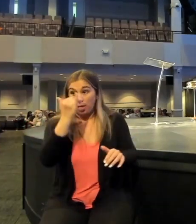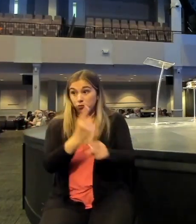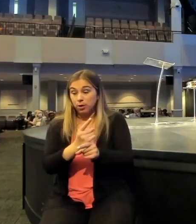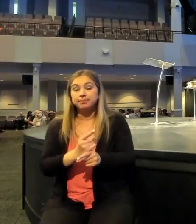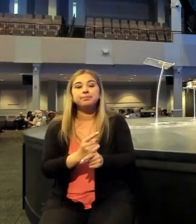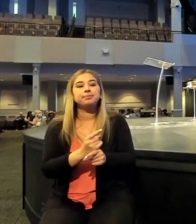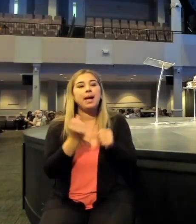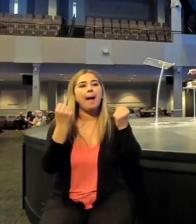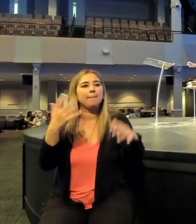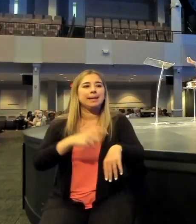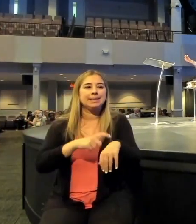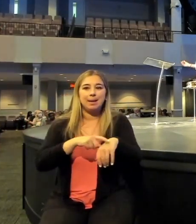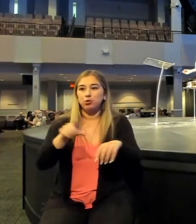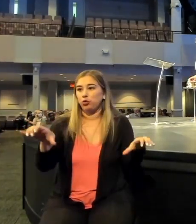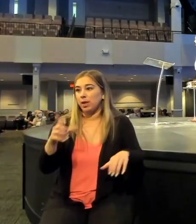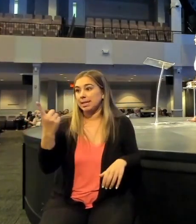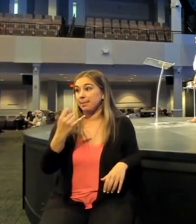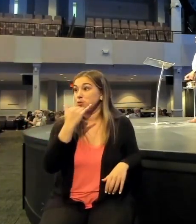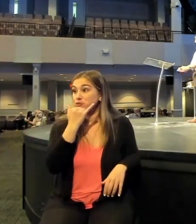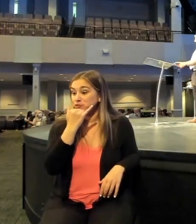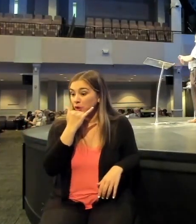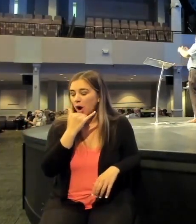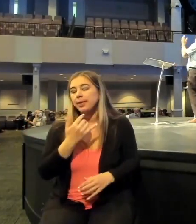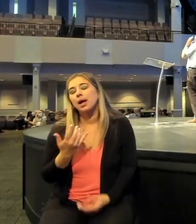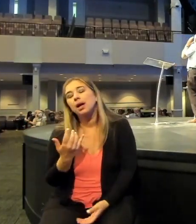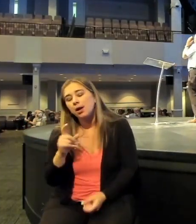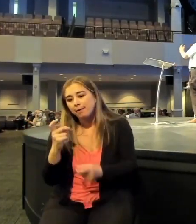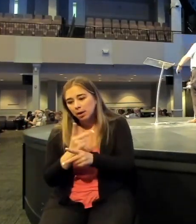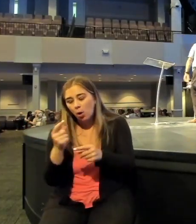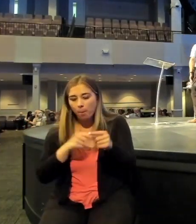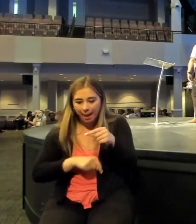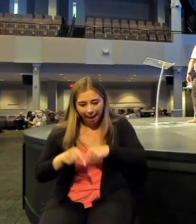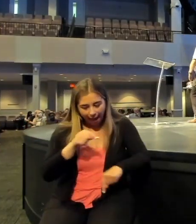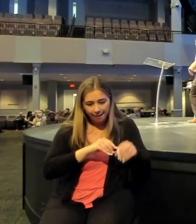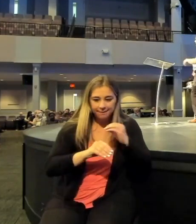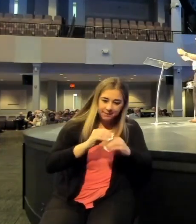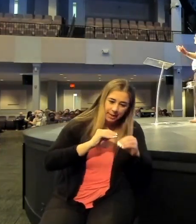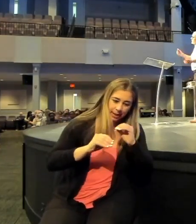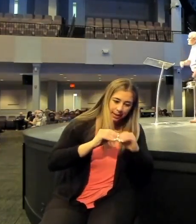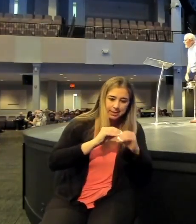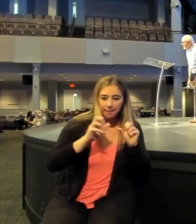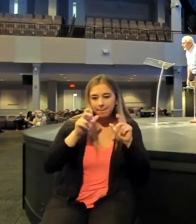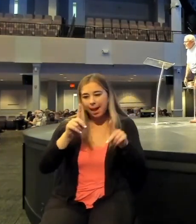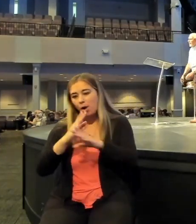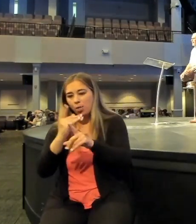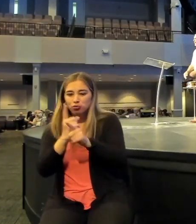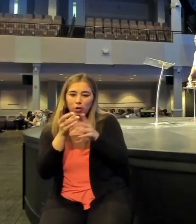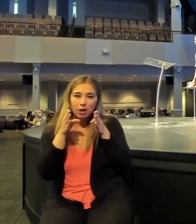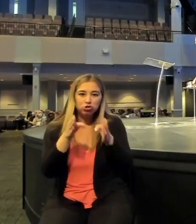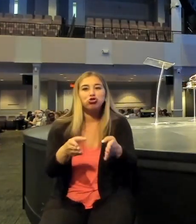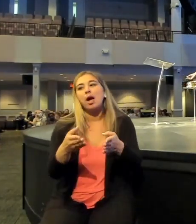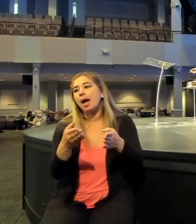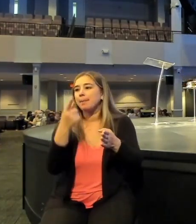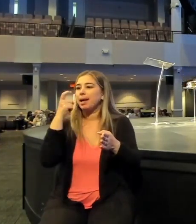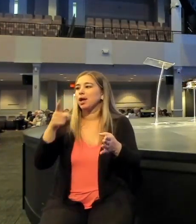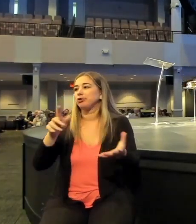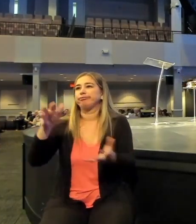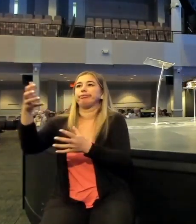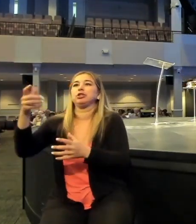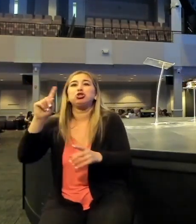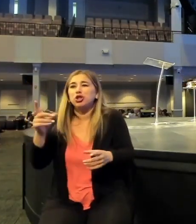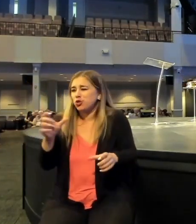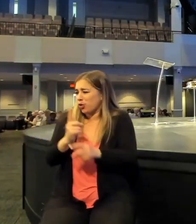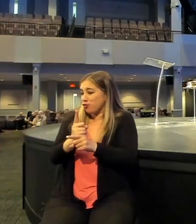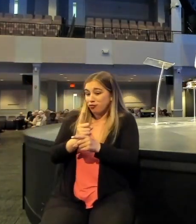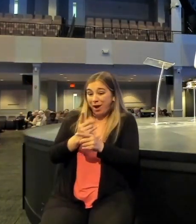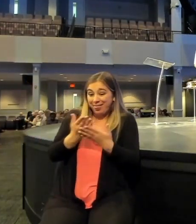right? How many times have you done something the wrong way? Then you got to spend all that time fixing it and getting back on track again because you just didn't do what you were